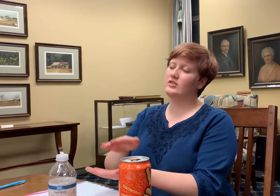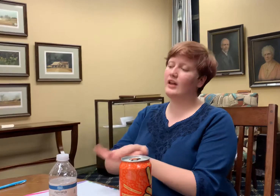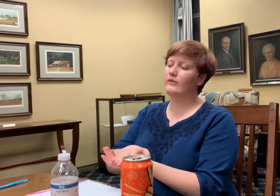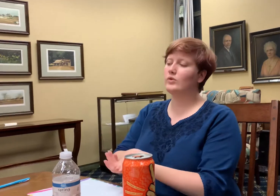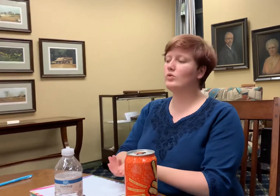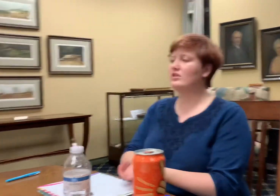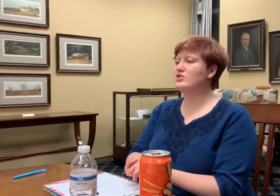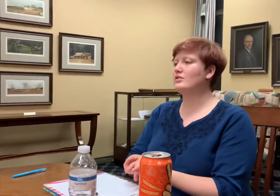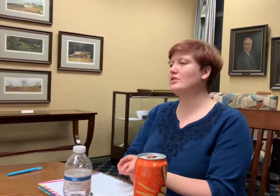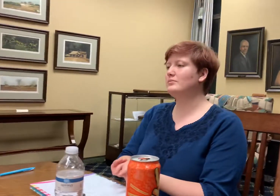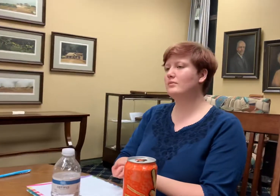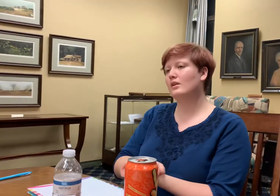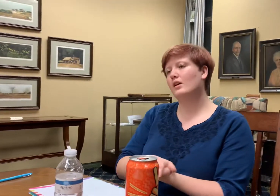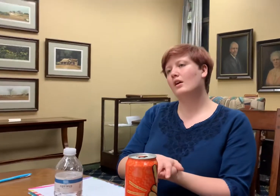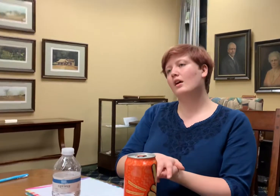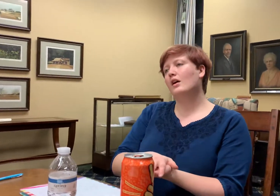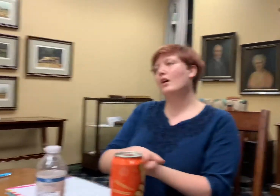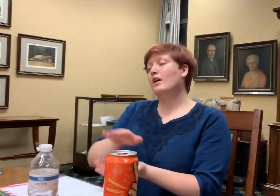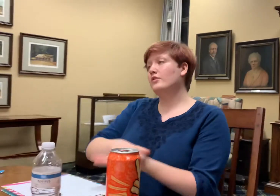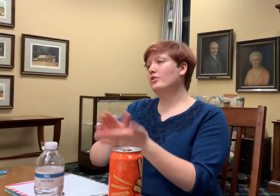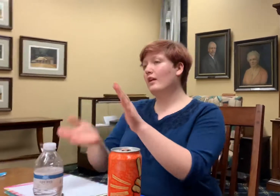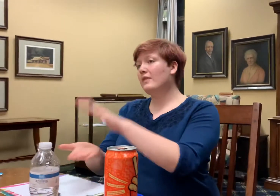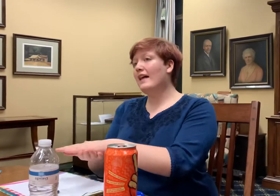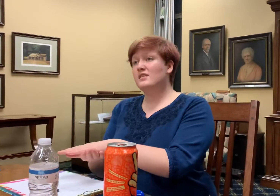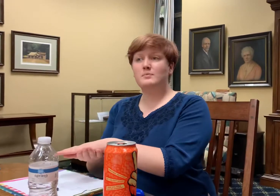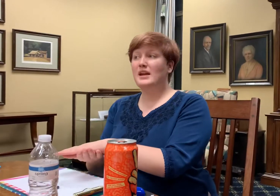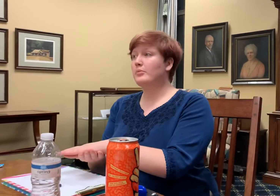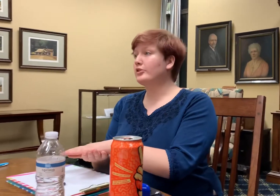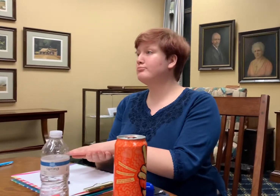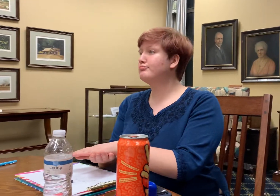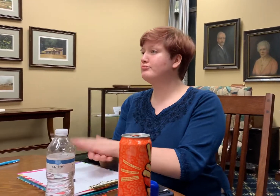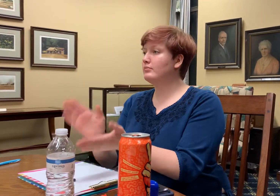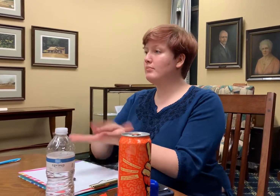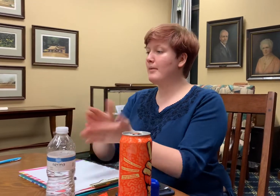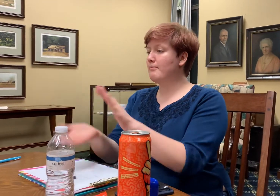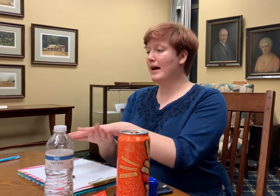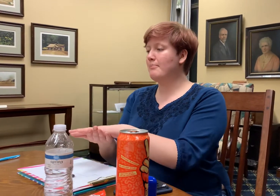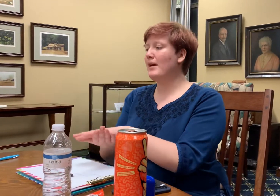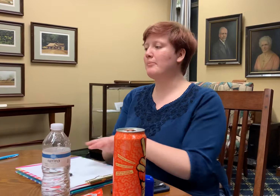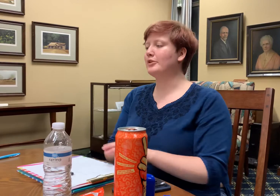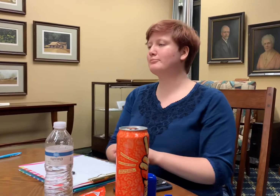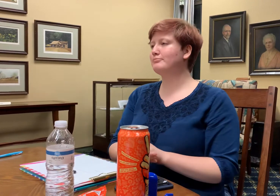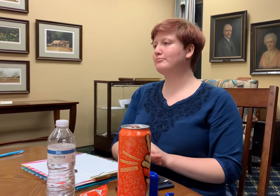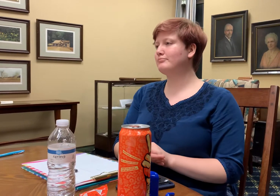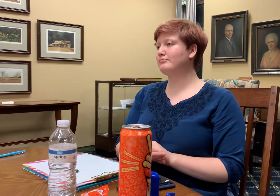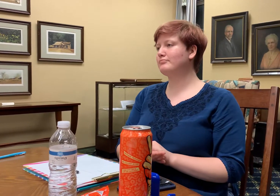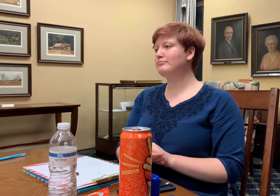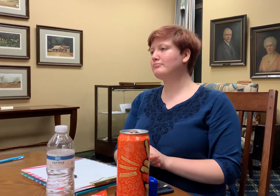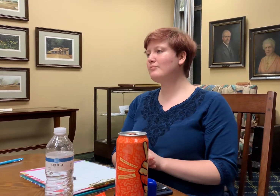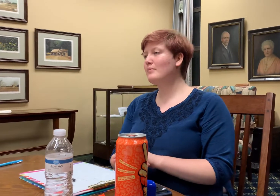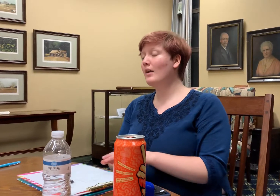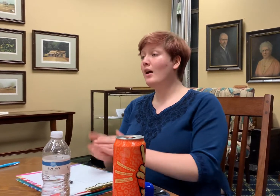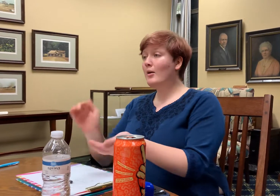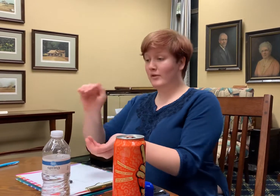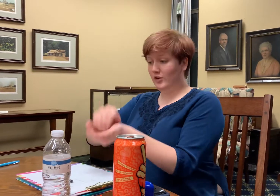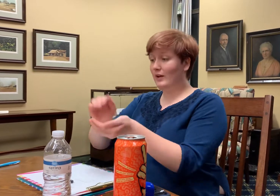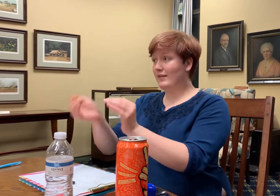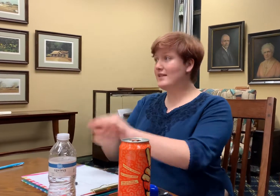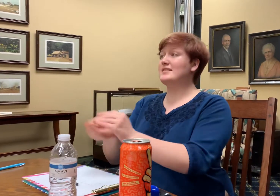of school in general. If you do like that, it's paper. Clap, clap, paper. But if you do it like this, it's